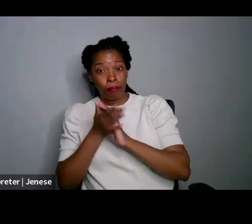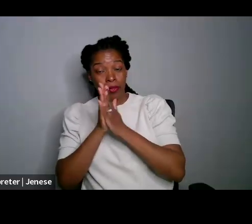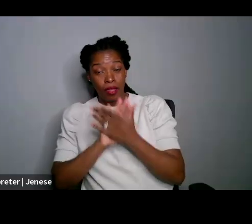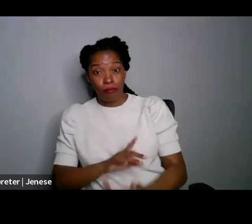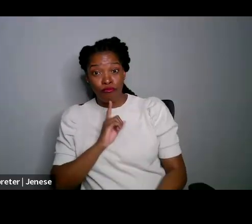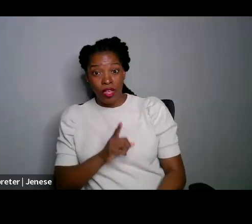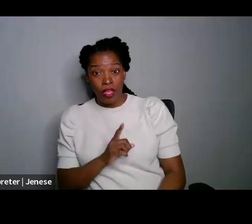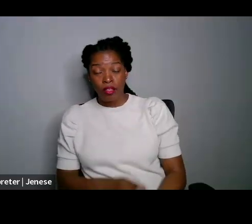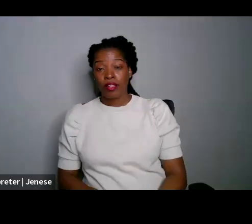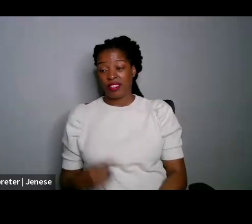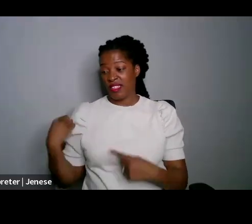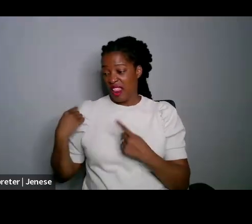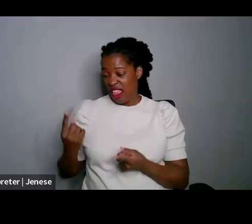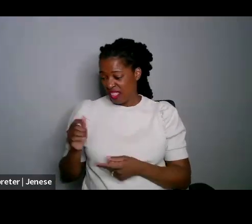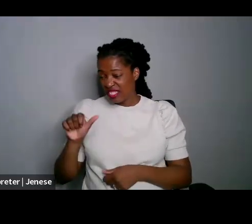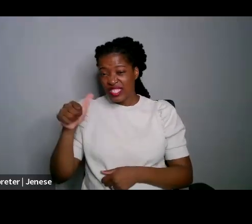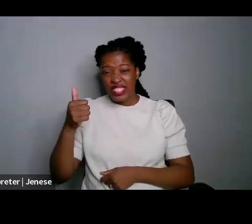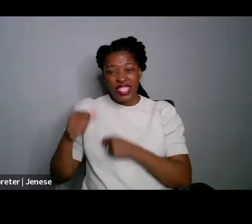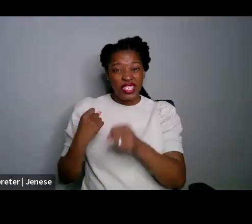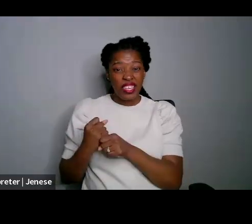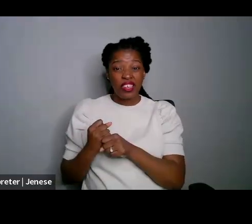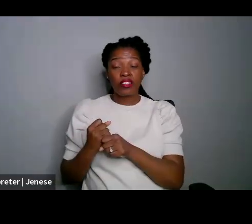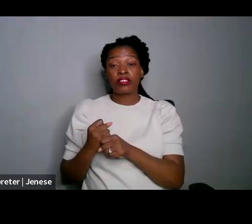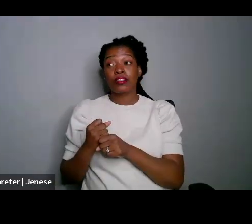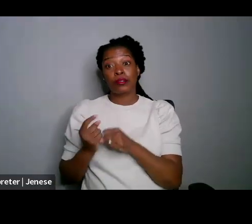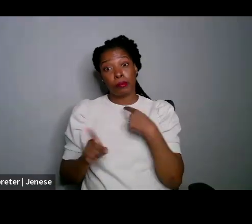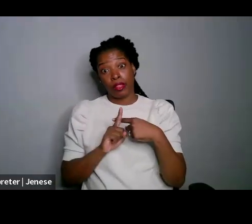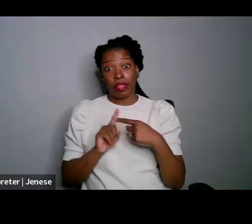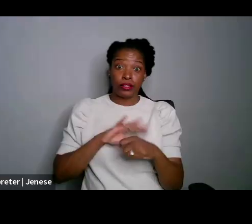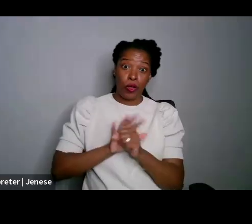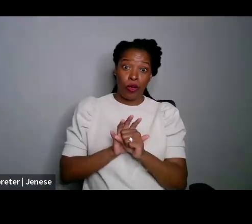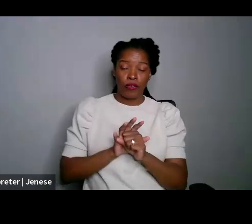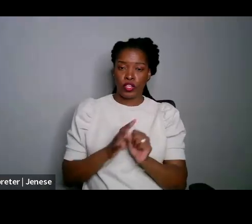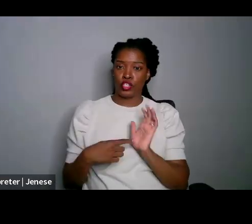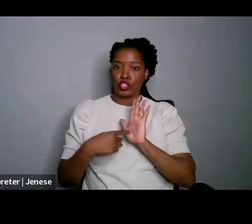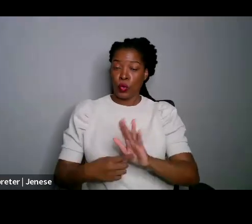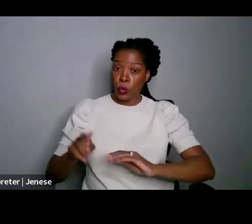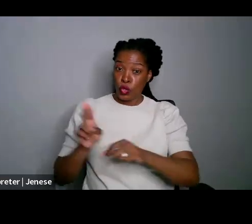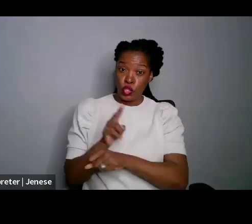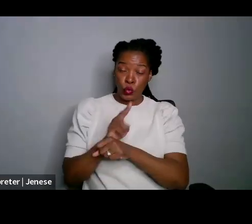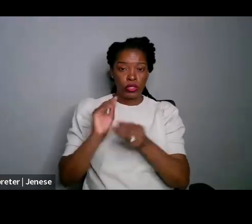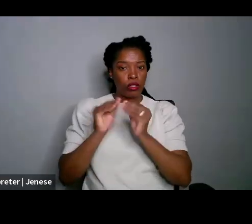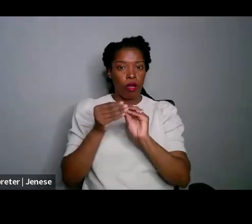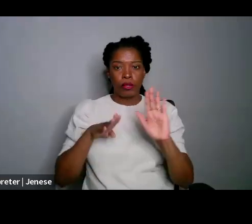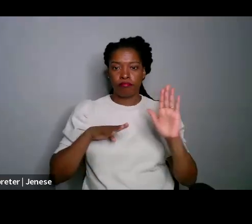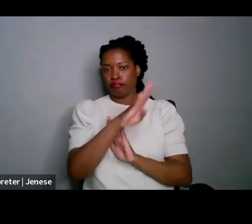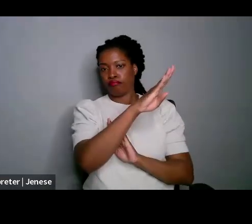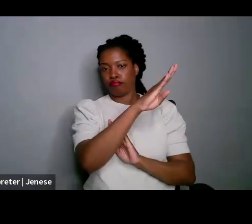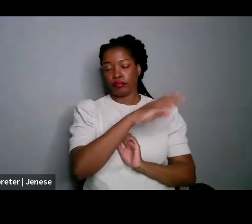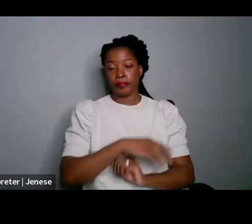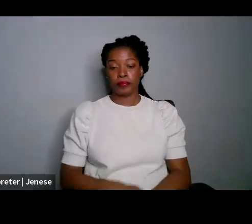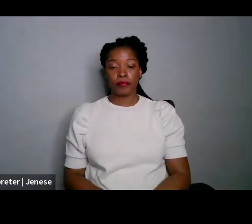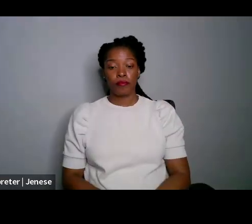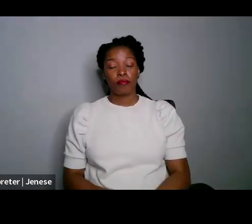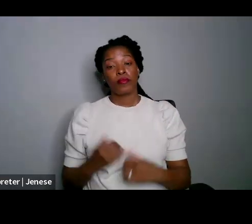really showing us a massive increase in usage. Today, around 5.4 billion